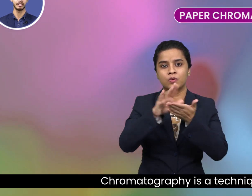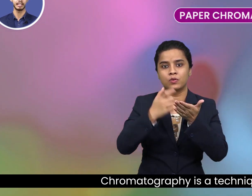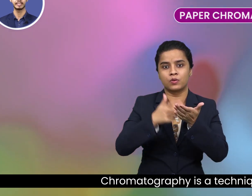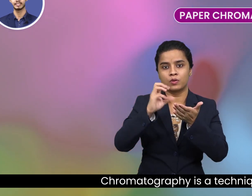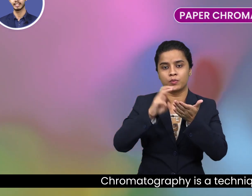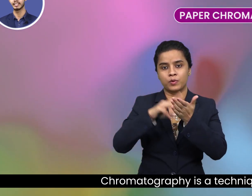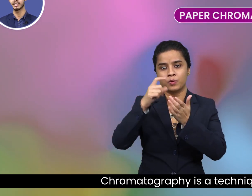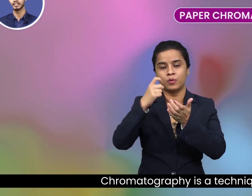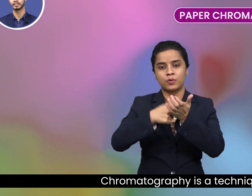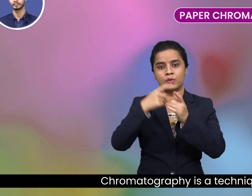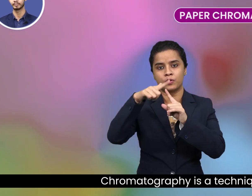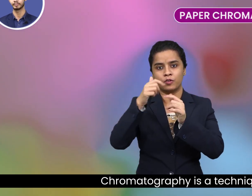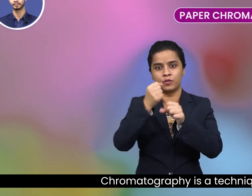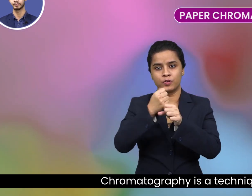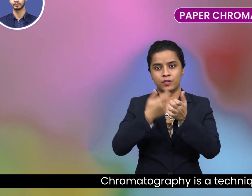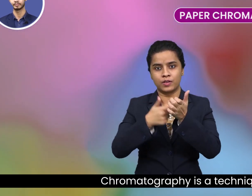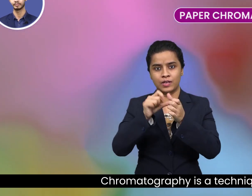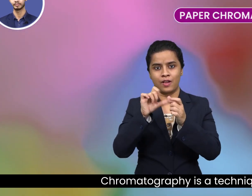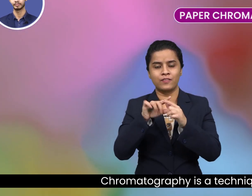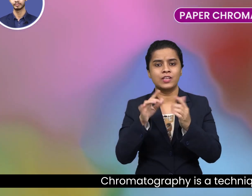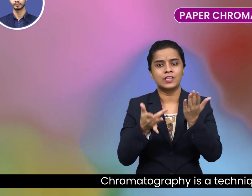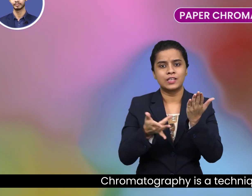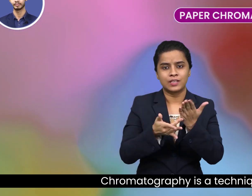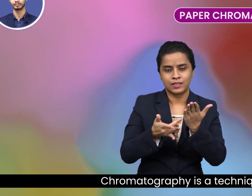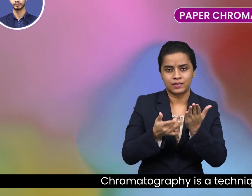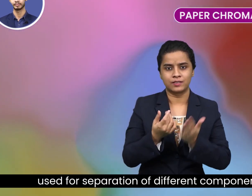Chromatography is a technique